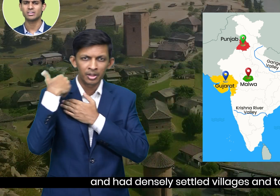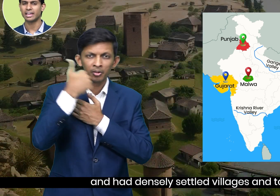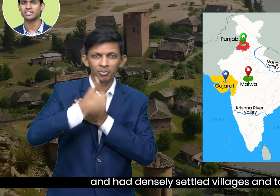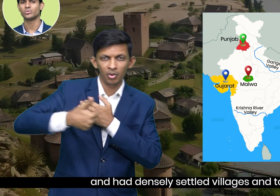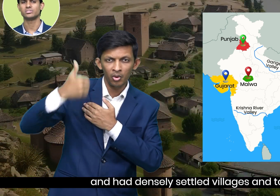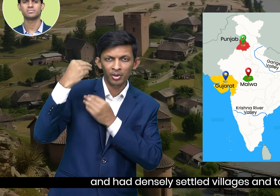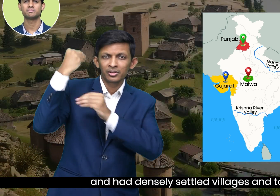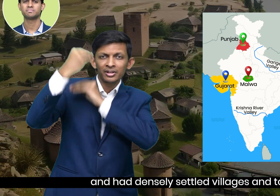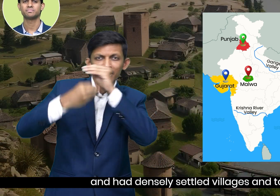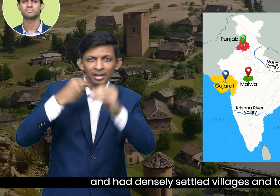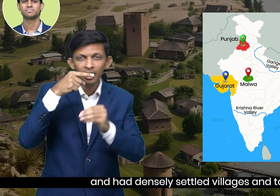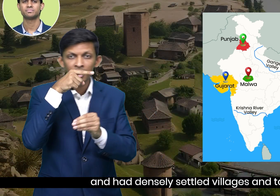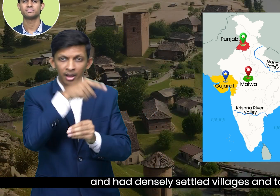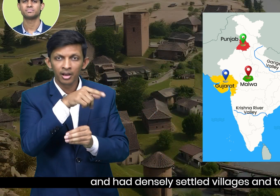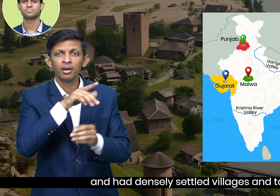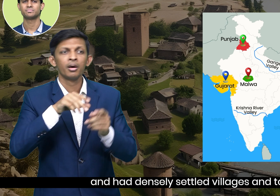villages and towns.